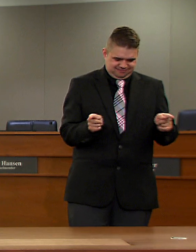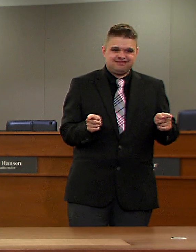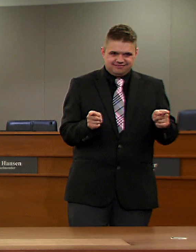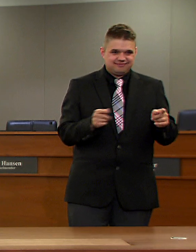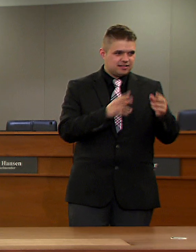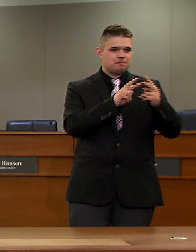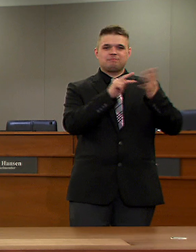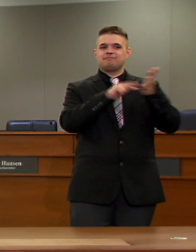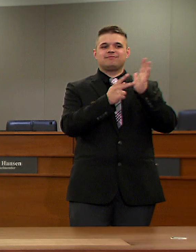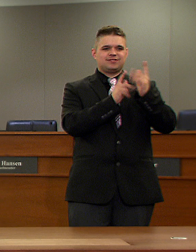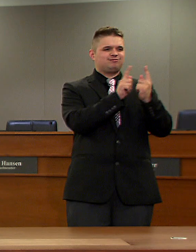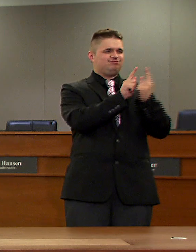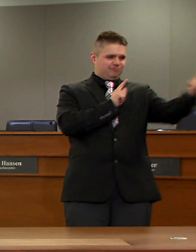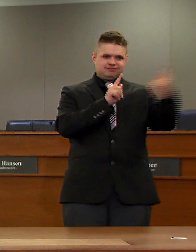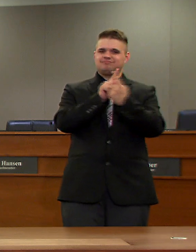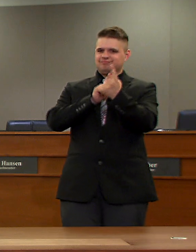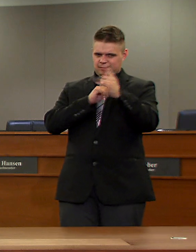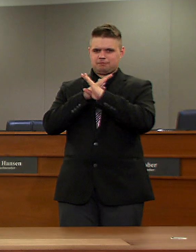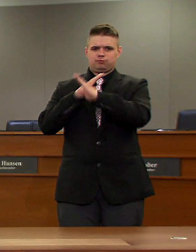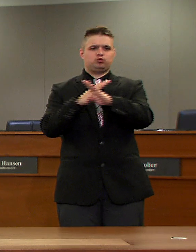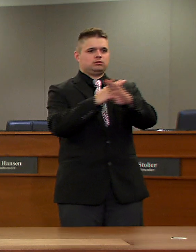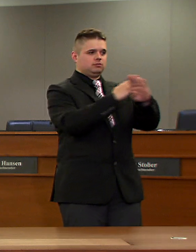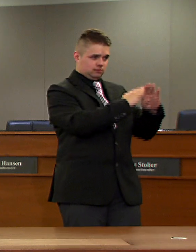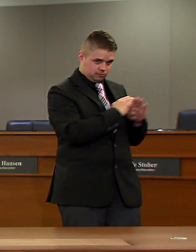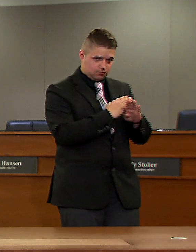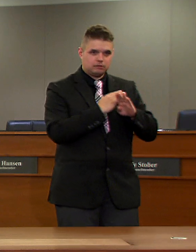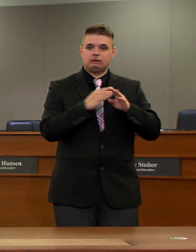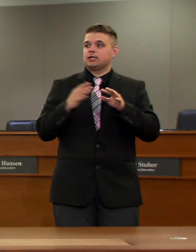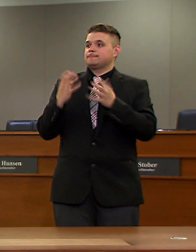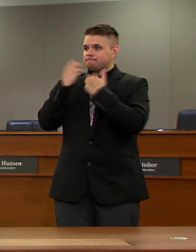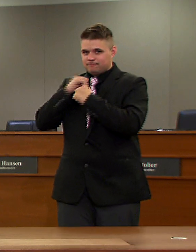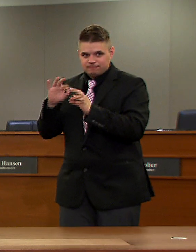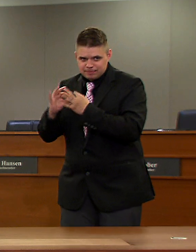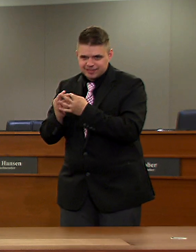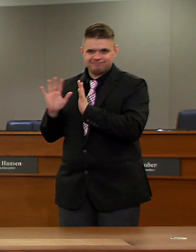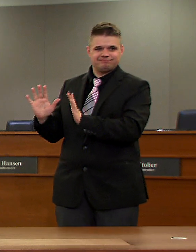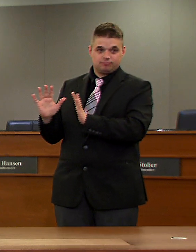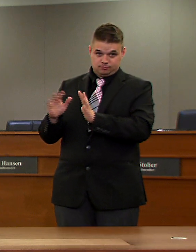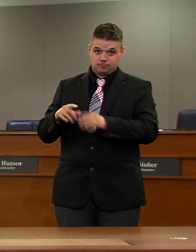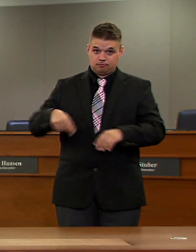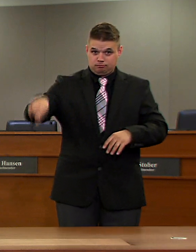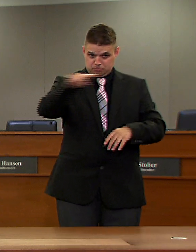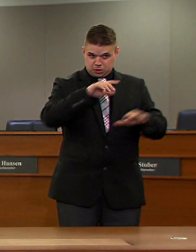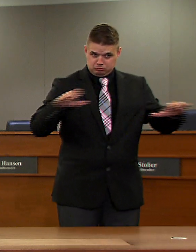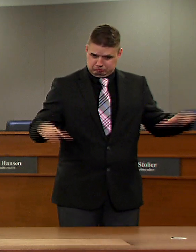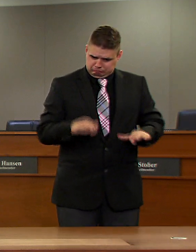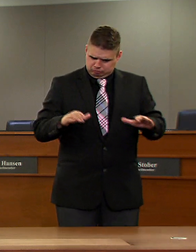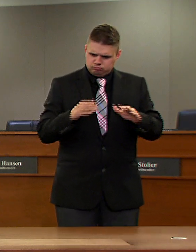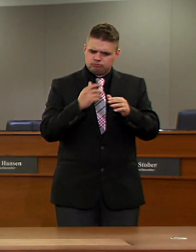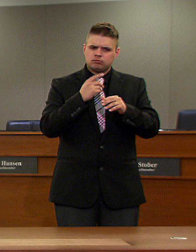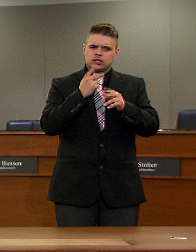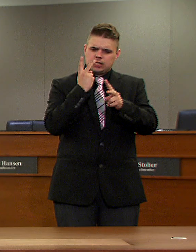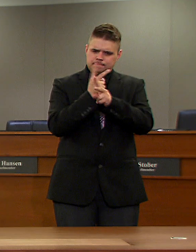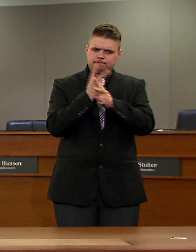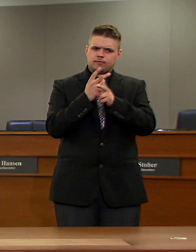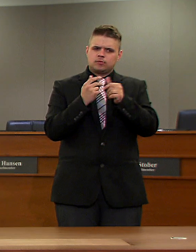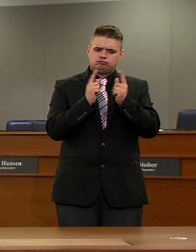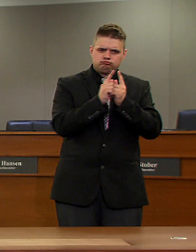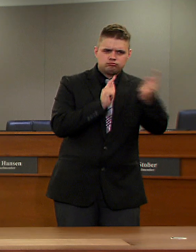your friends depends on you to keep the space between you and others when you're outside of your